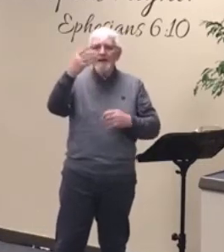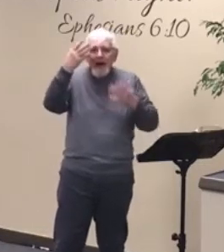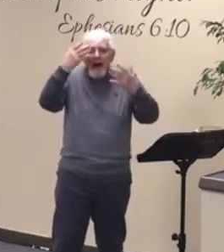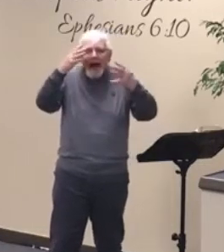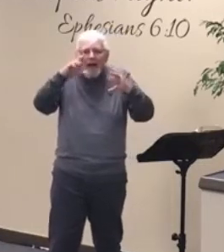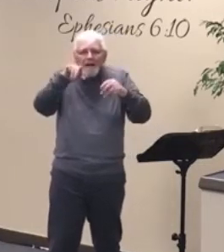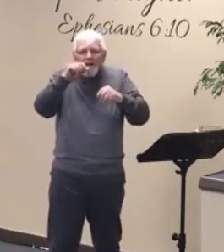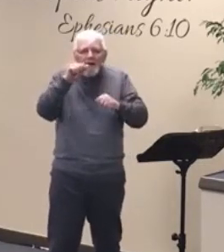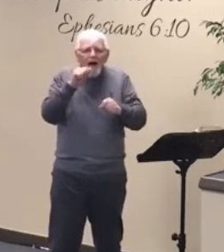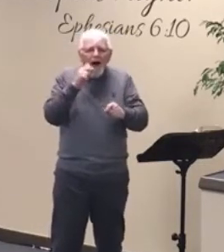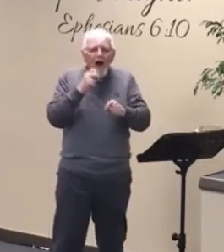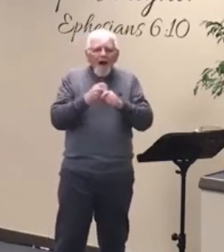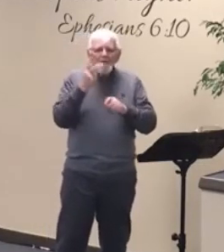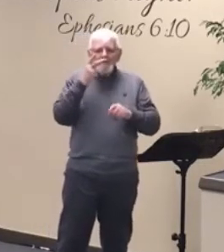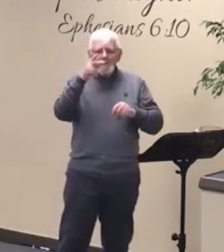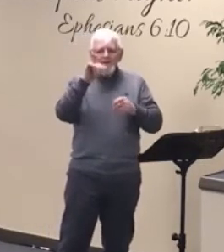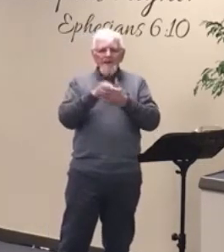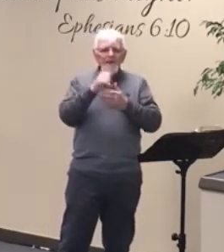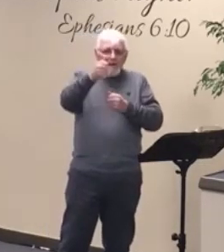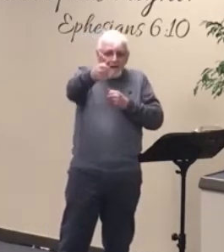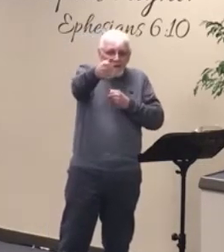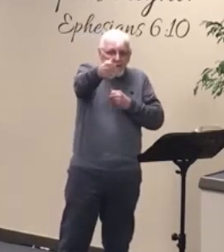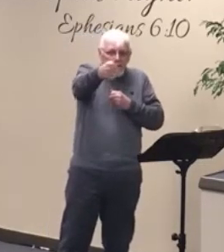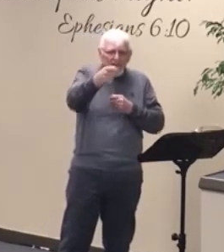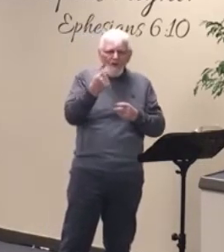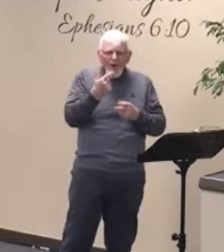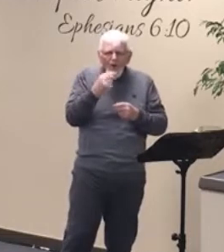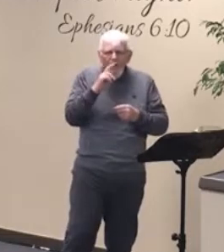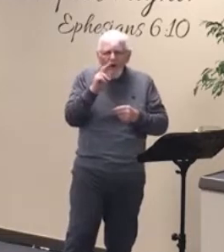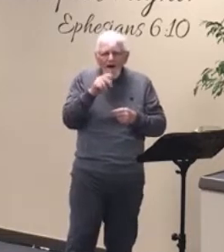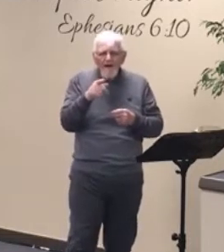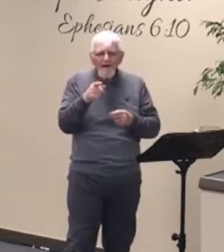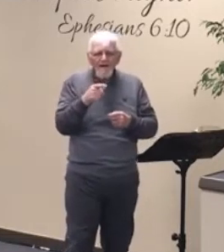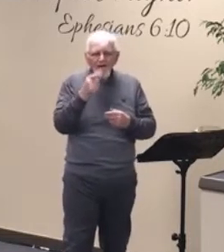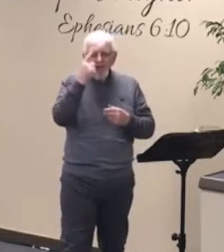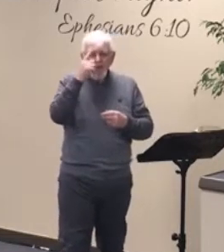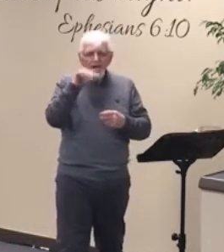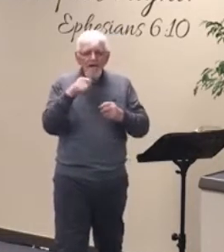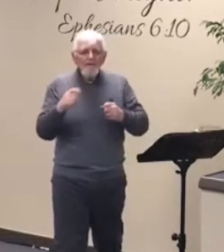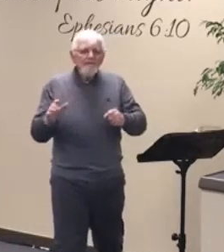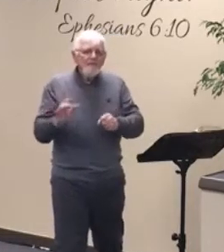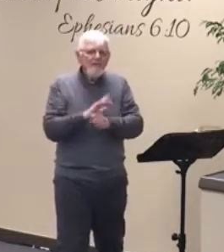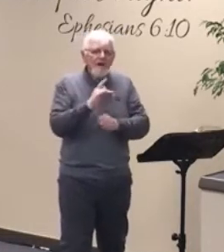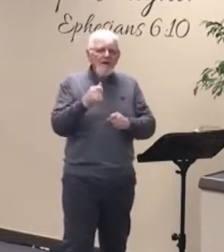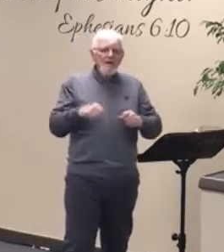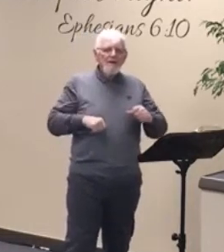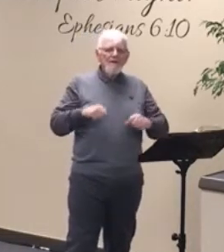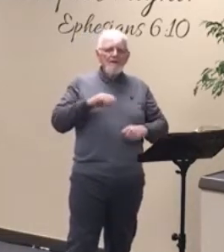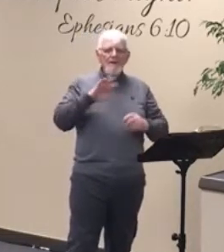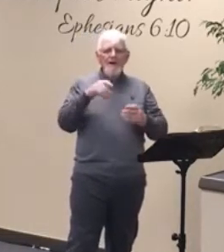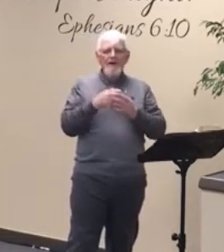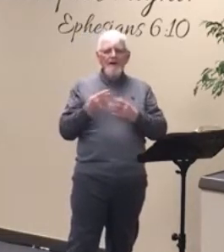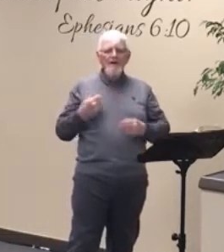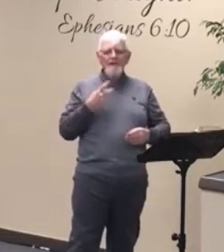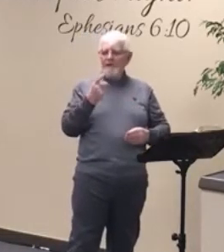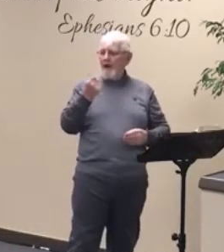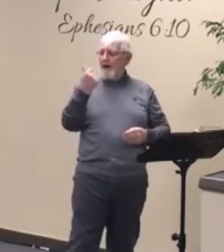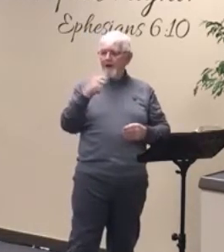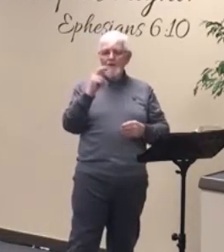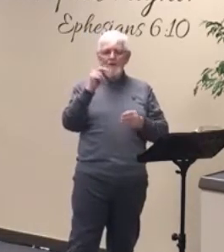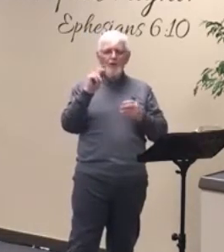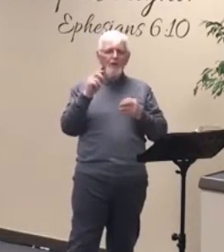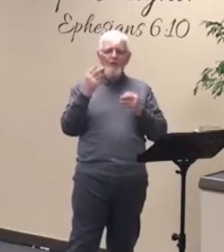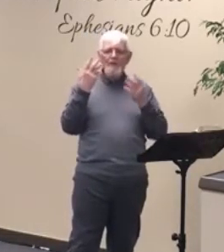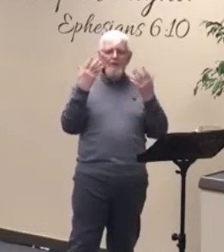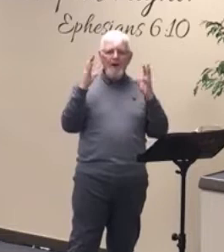hard to recognize it in yourself. You say, who are you? Who do you think is full of pride here? All of you and nobody, right? I